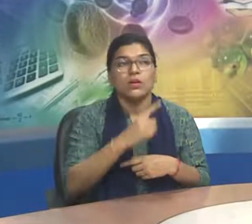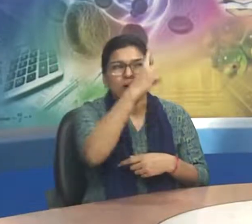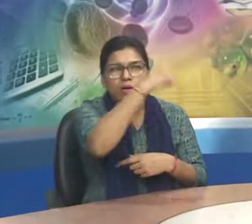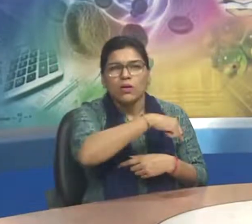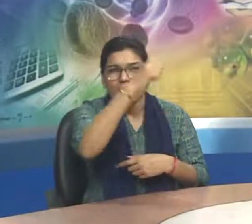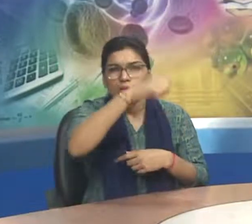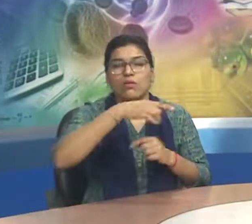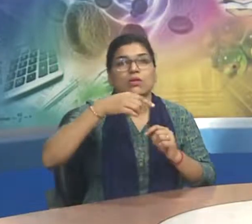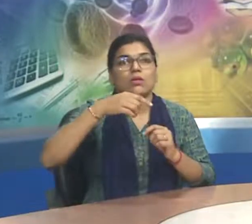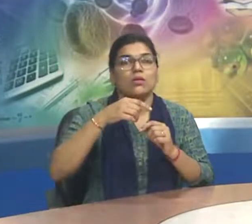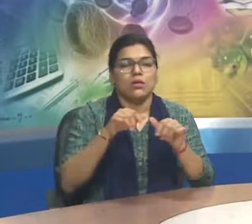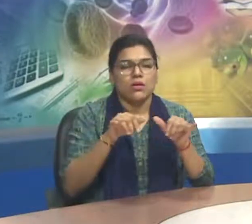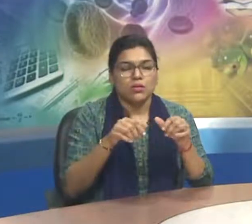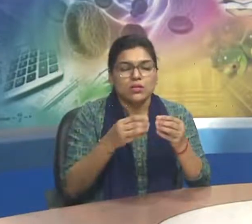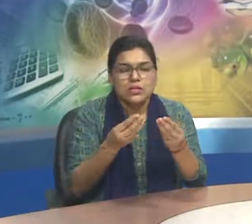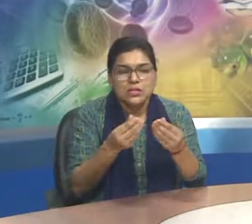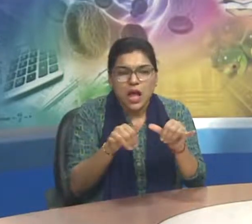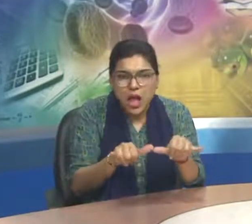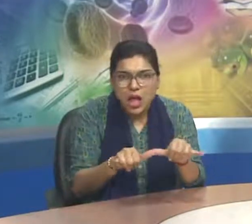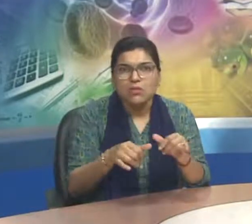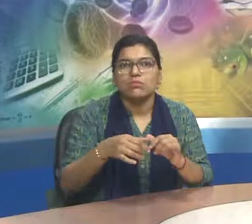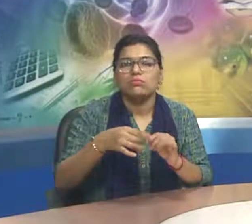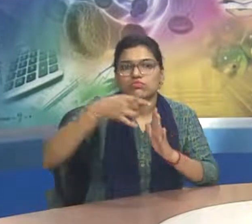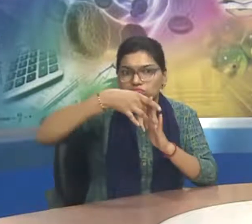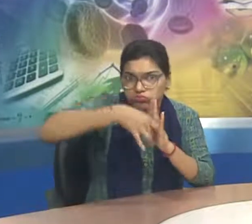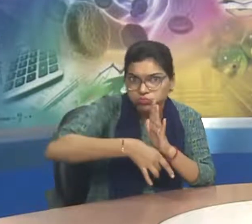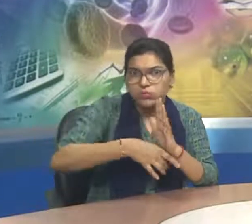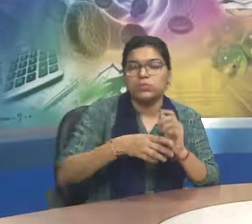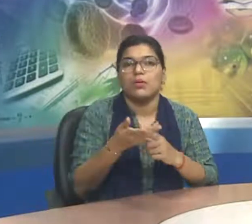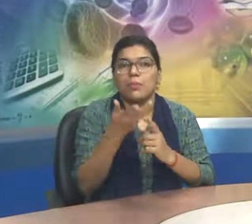resources, and microorganisms.